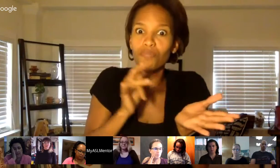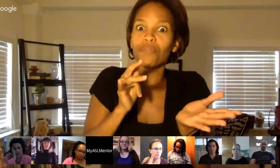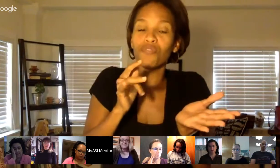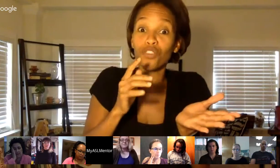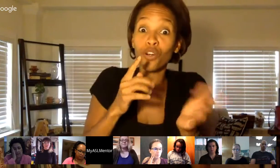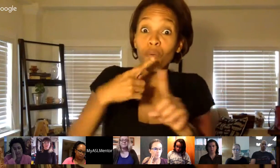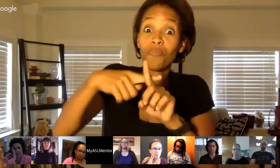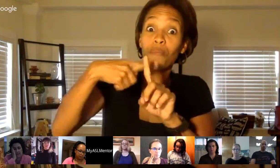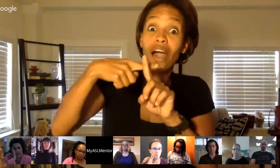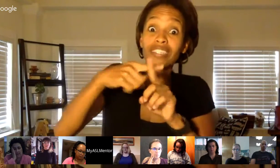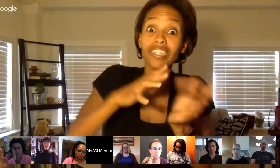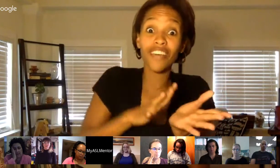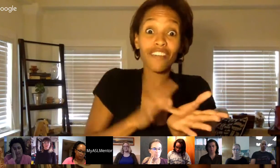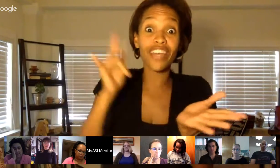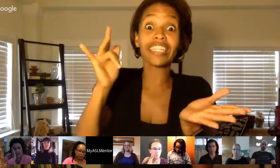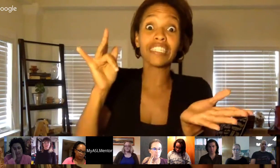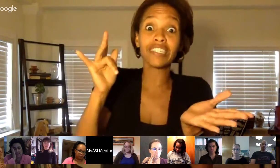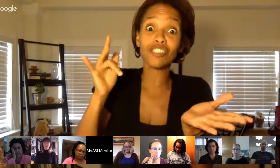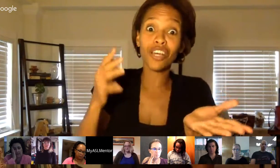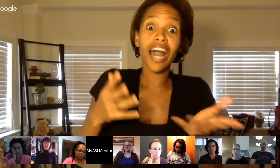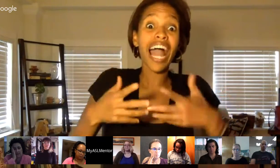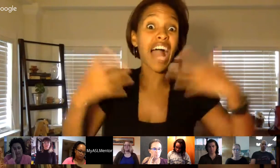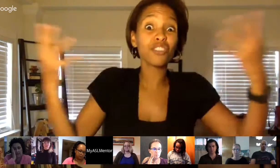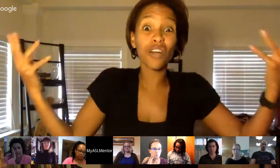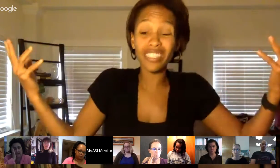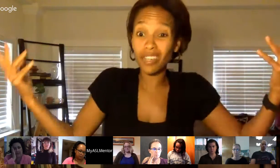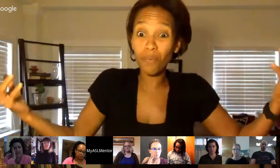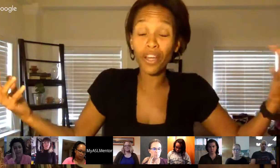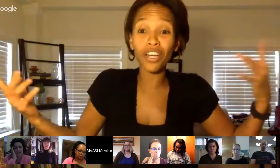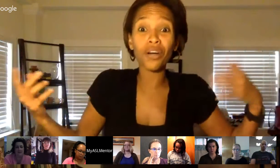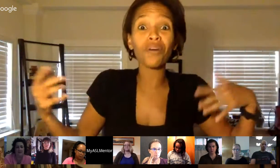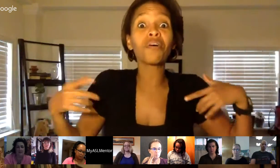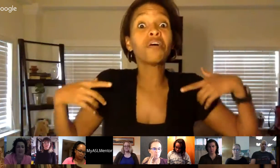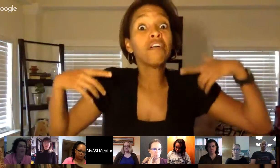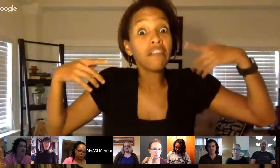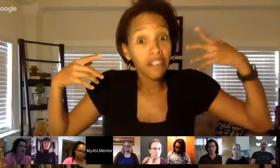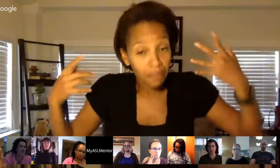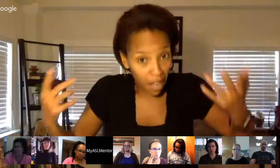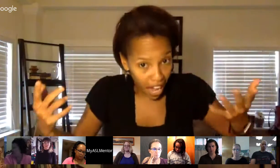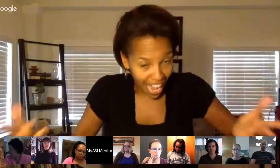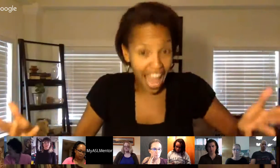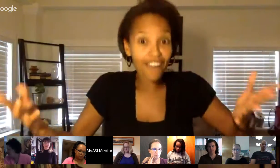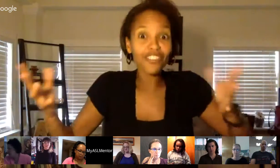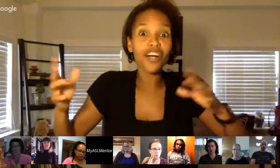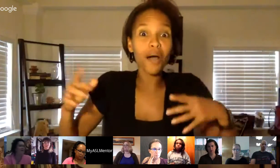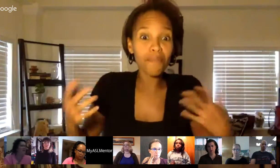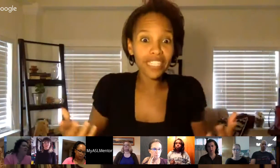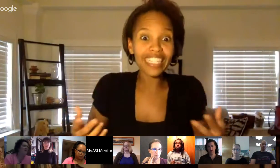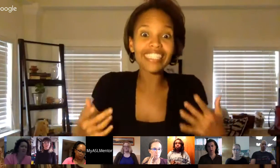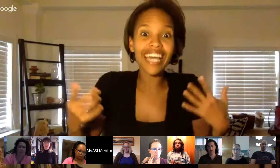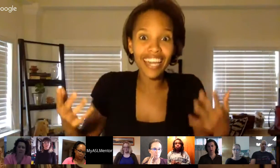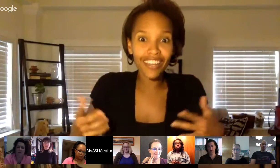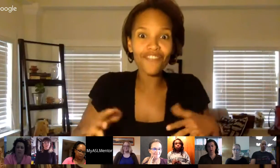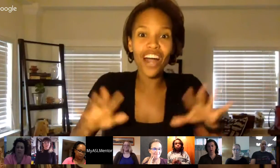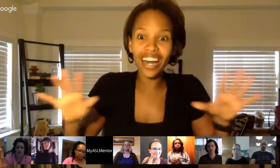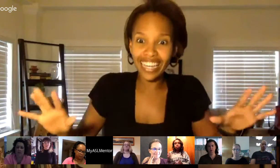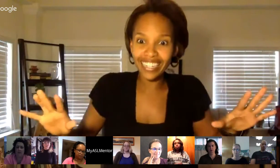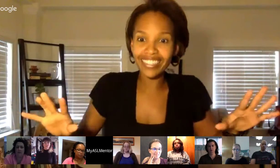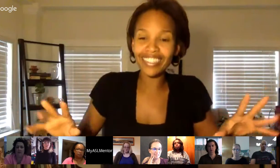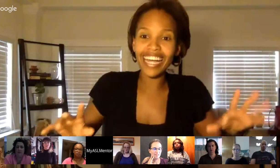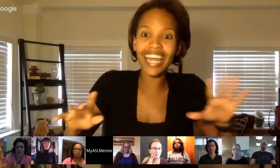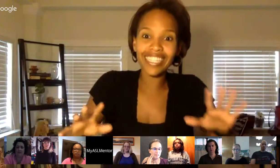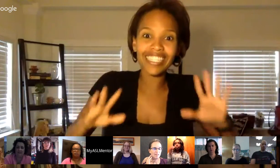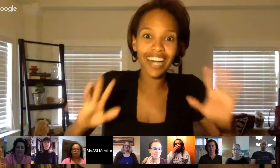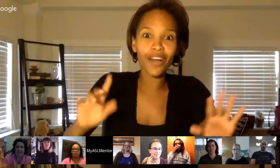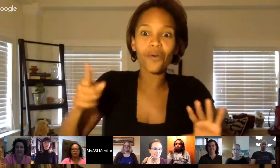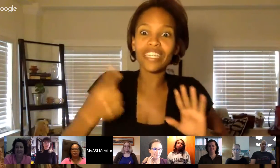for positive advantage, I have to at some point go, I have to humbly say, fine,